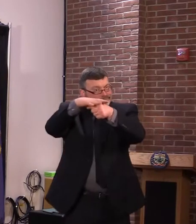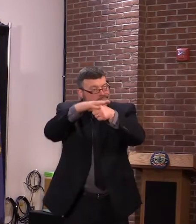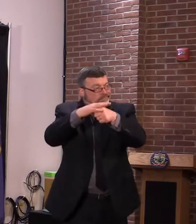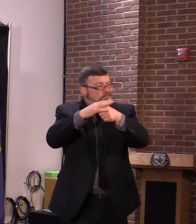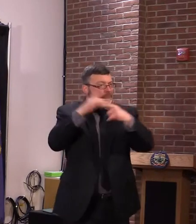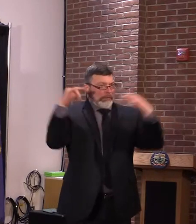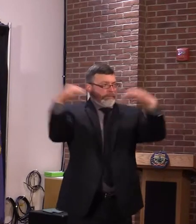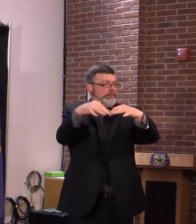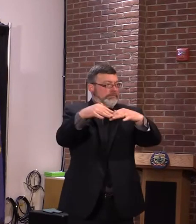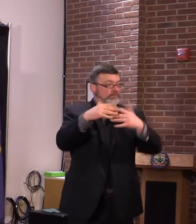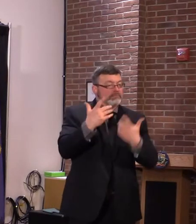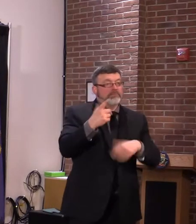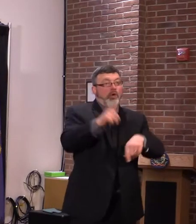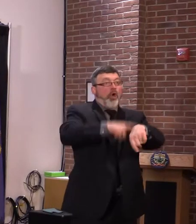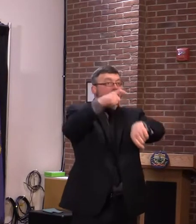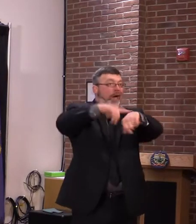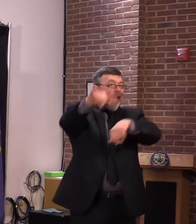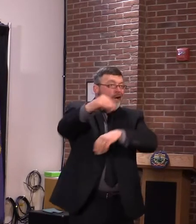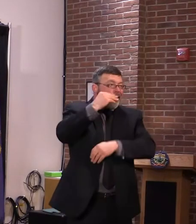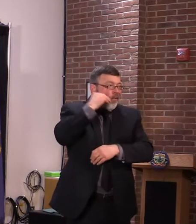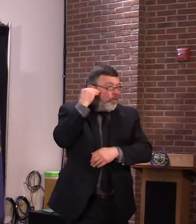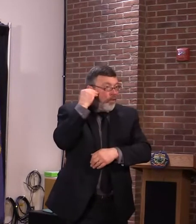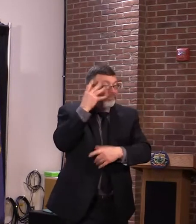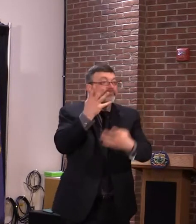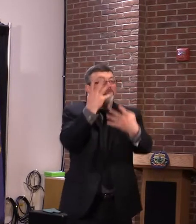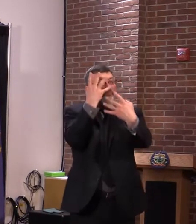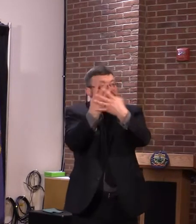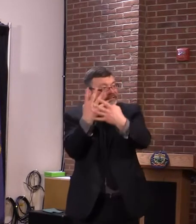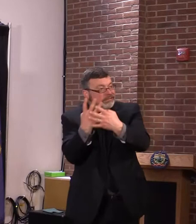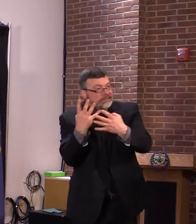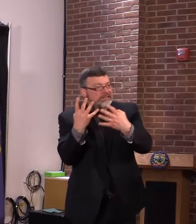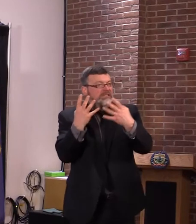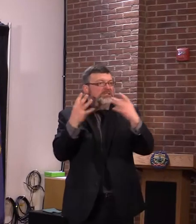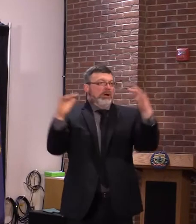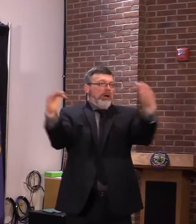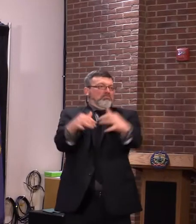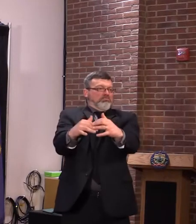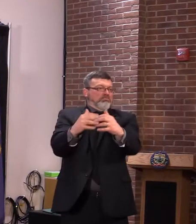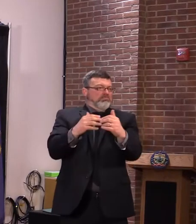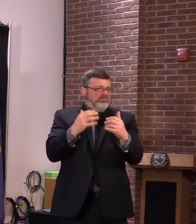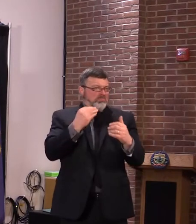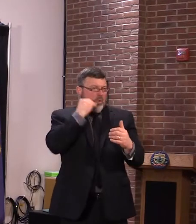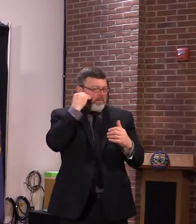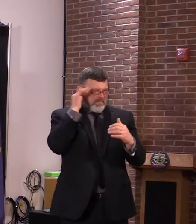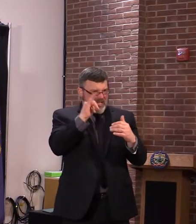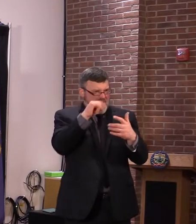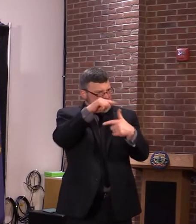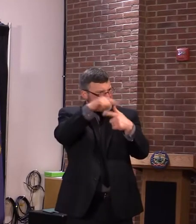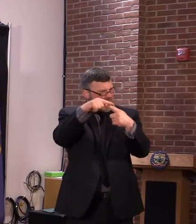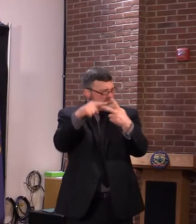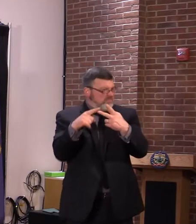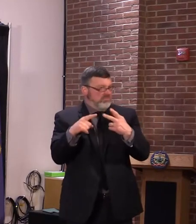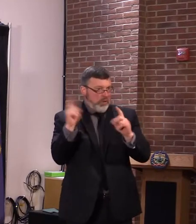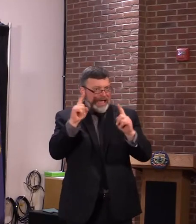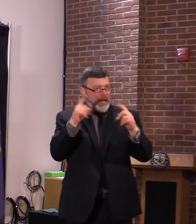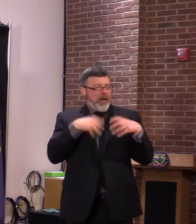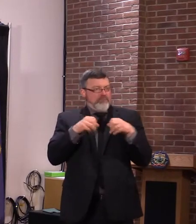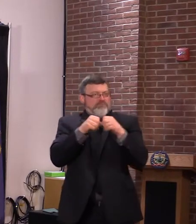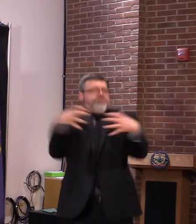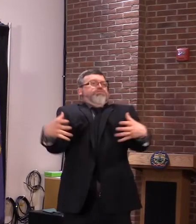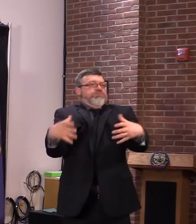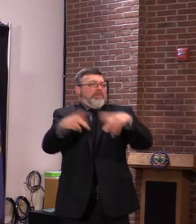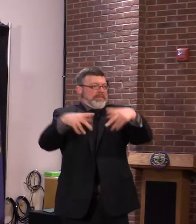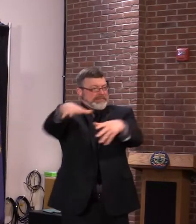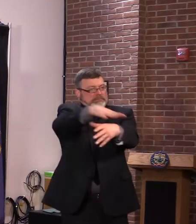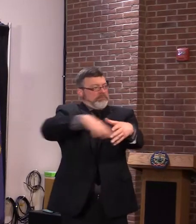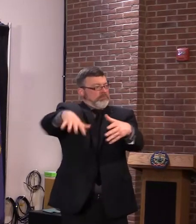facilities, shelters, correctional facilities, where it can still have an impact. And it remains an important public health